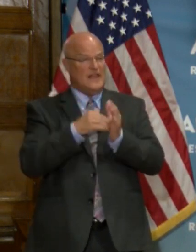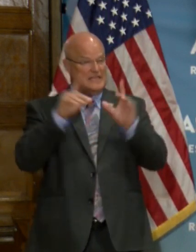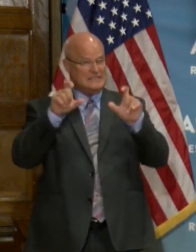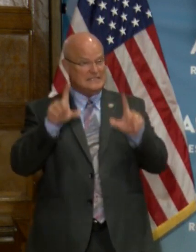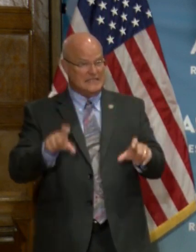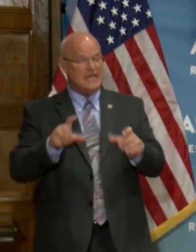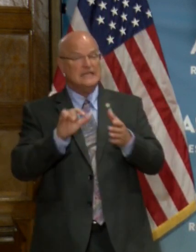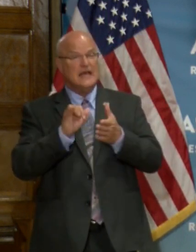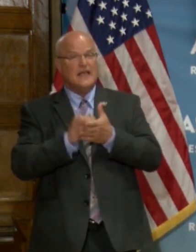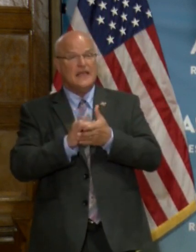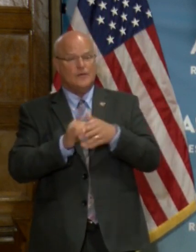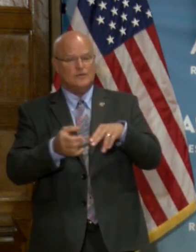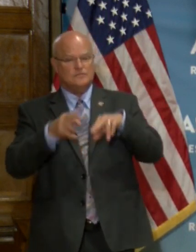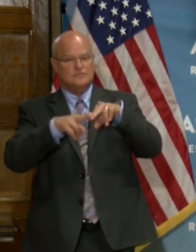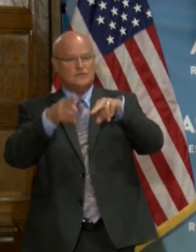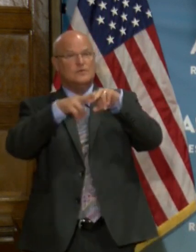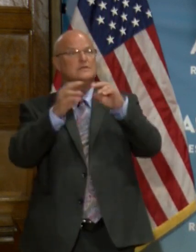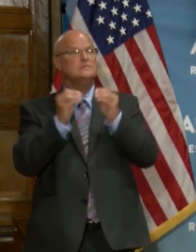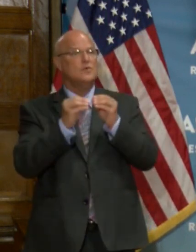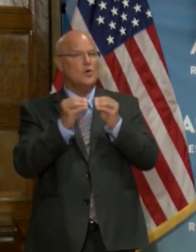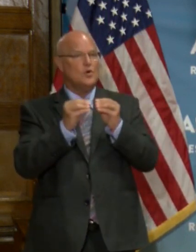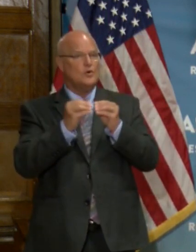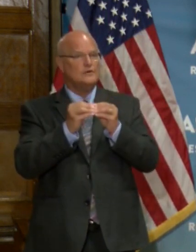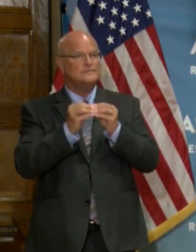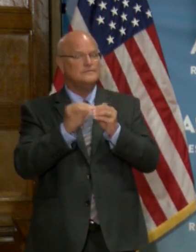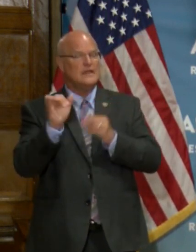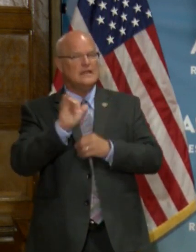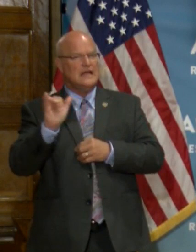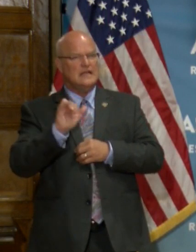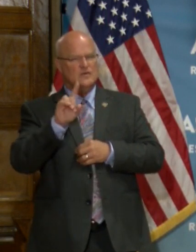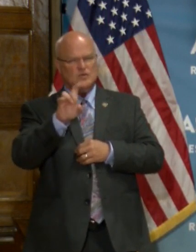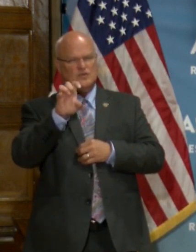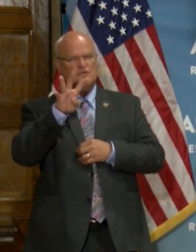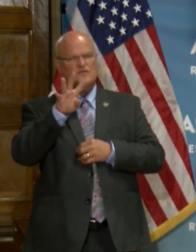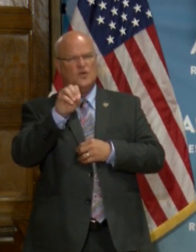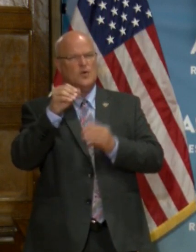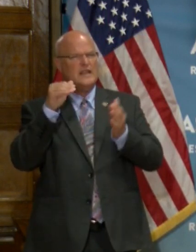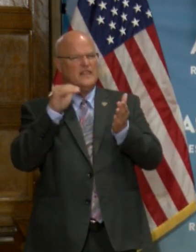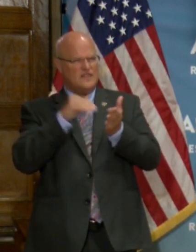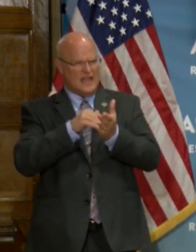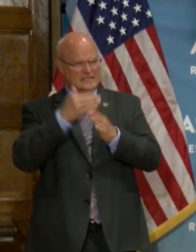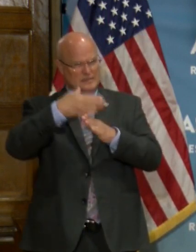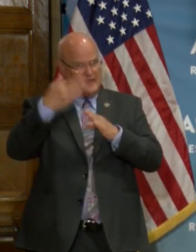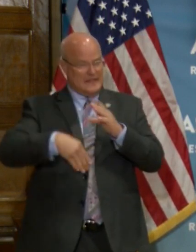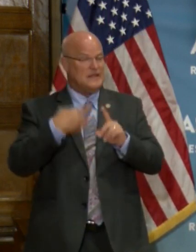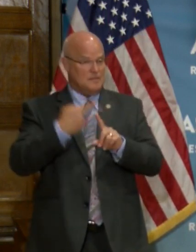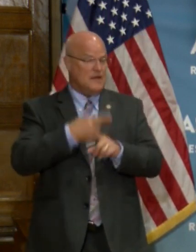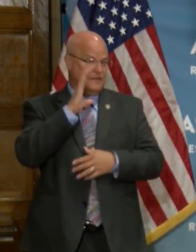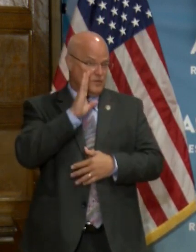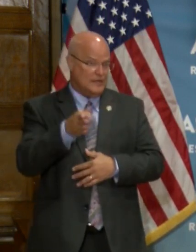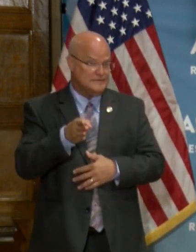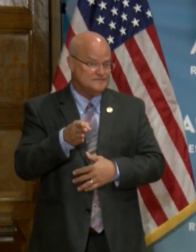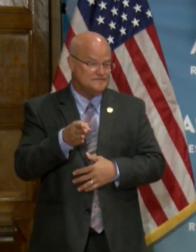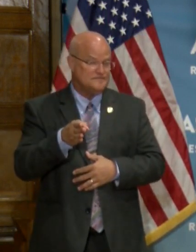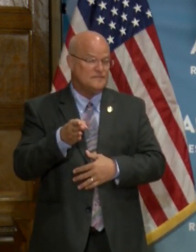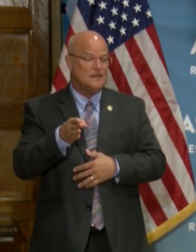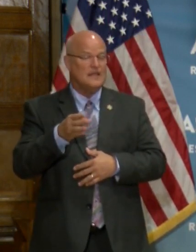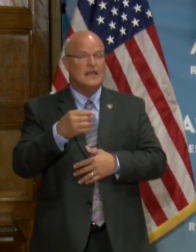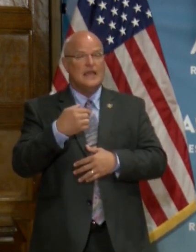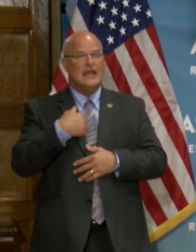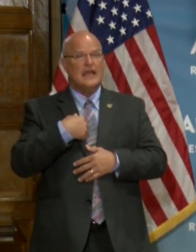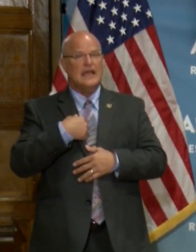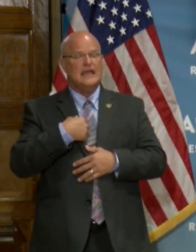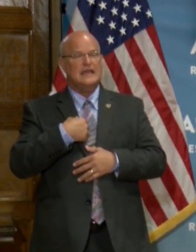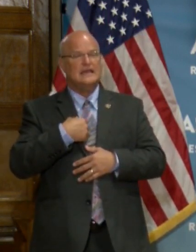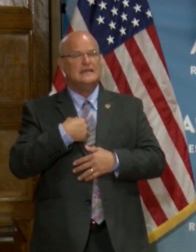tests. That will go up some more, likely close to 140,000 or so by the end of the month. I've set